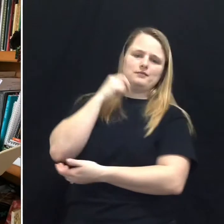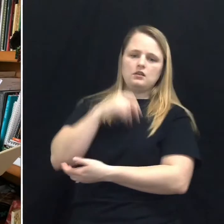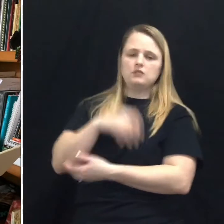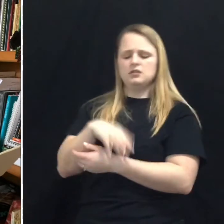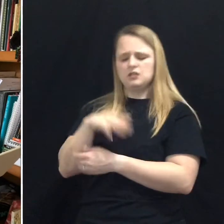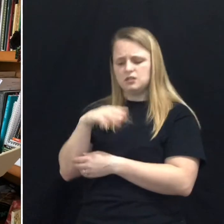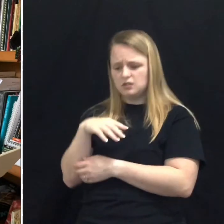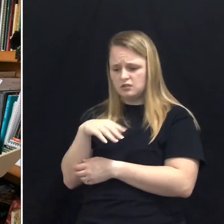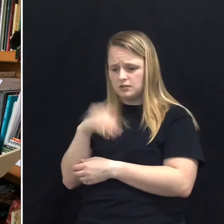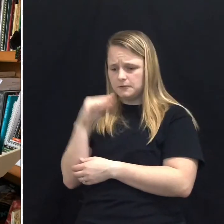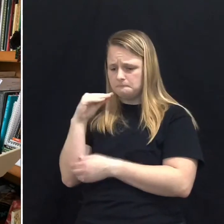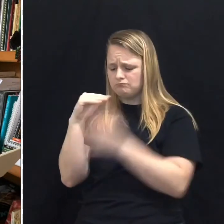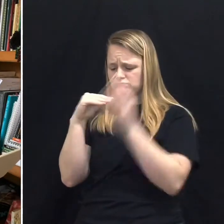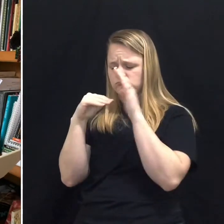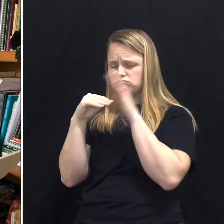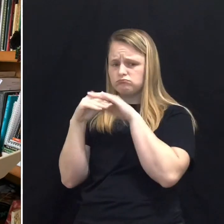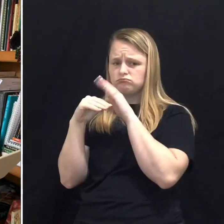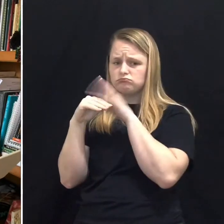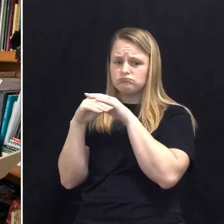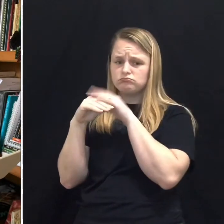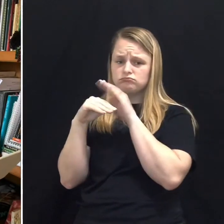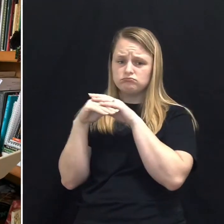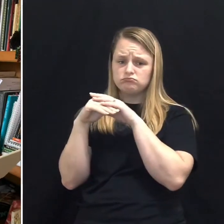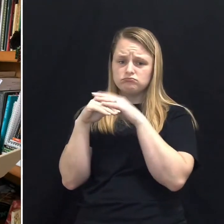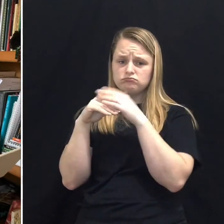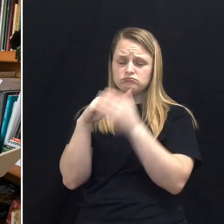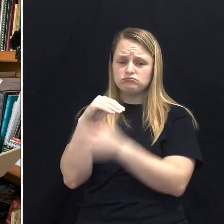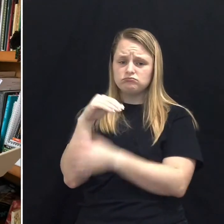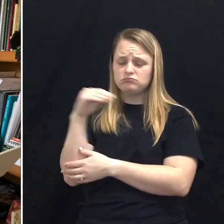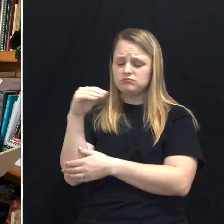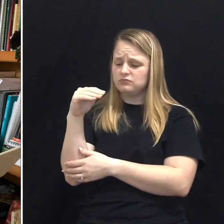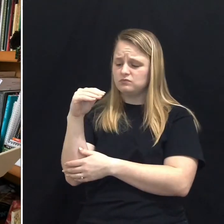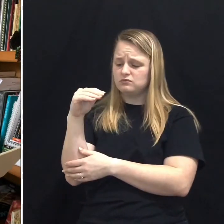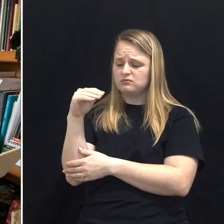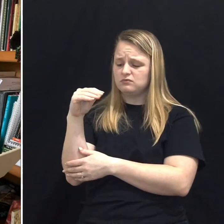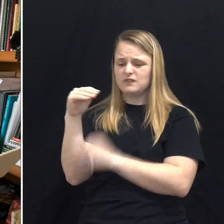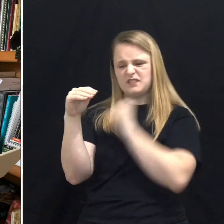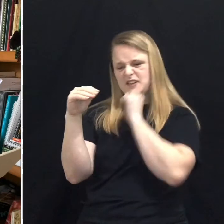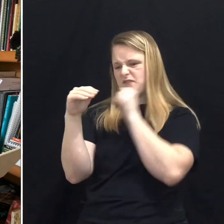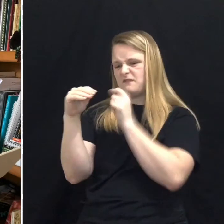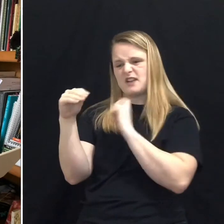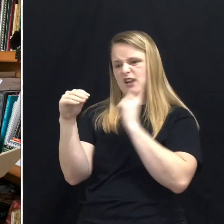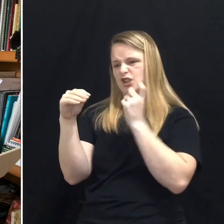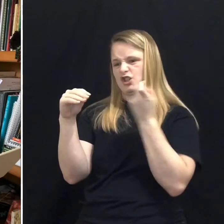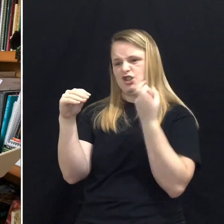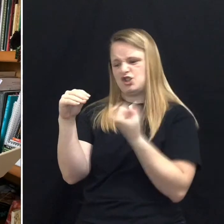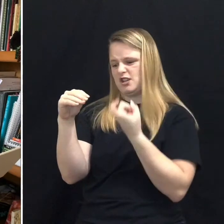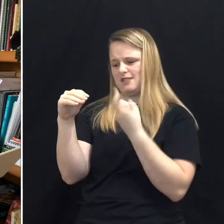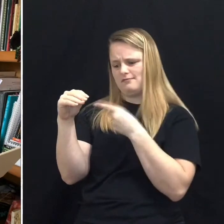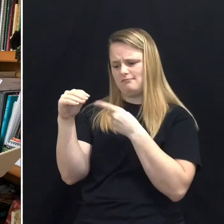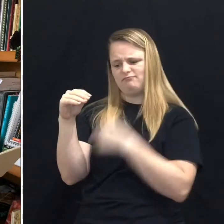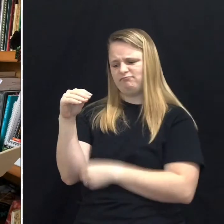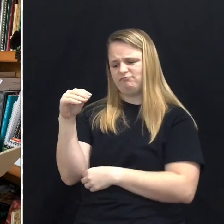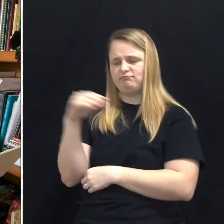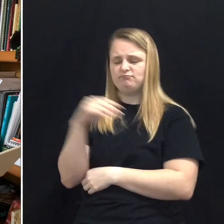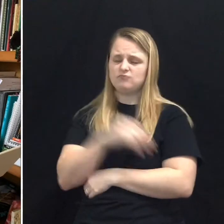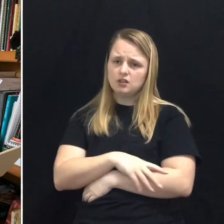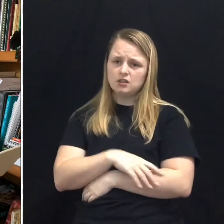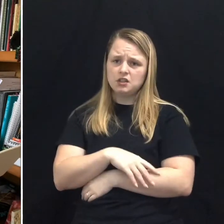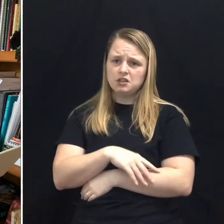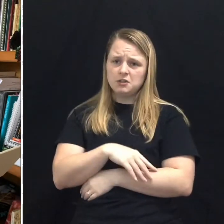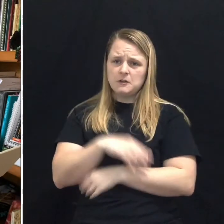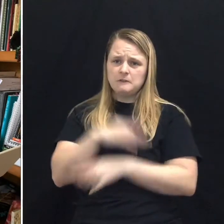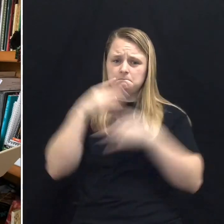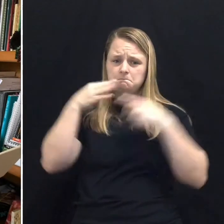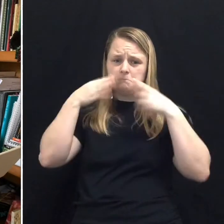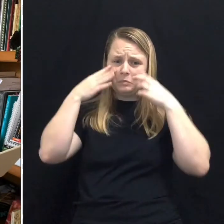boy," said Alan sadly as he patted the bird on the head. "You really haven't changed so much."